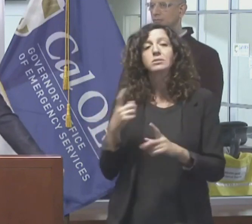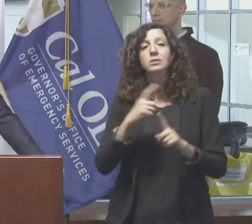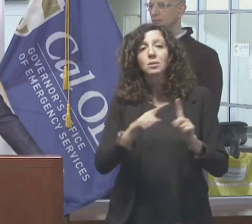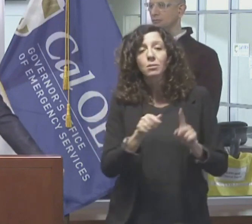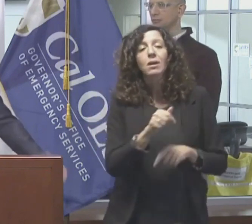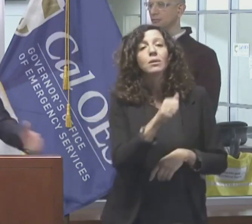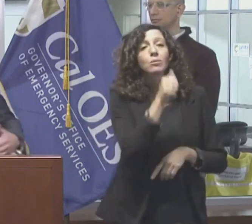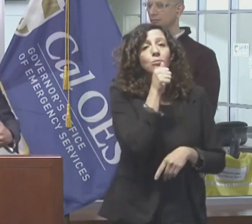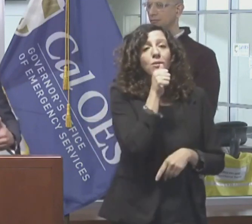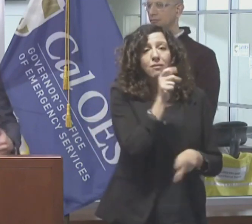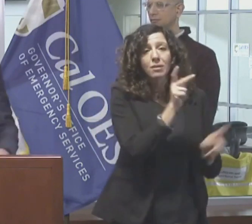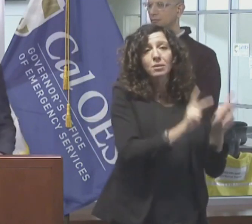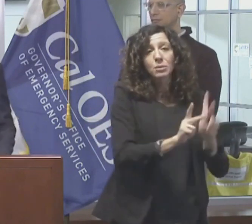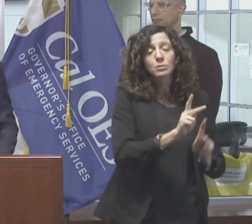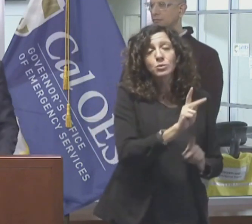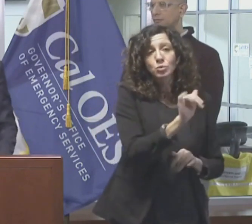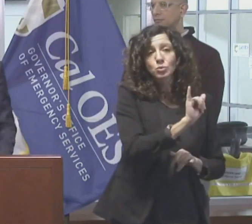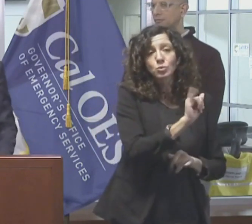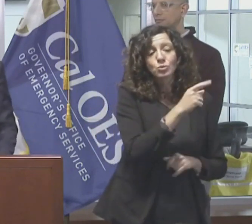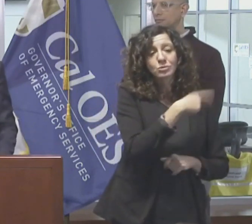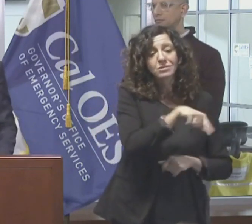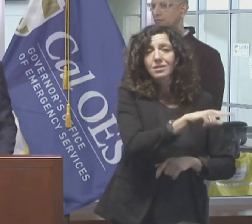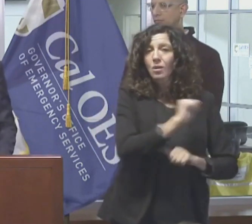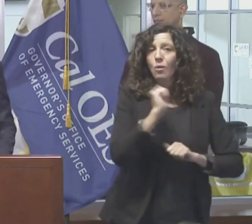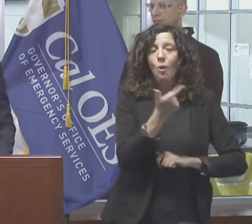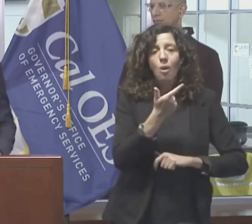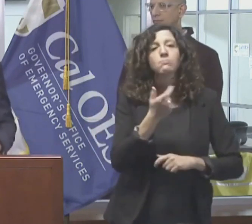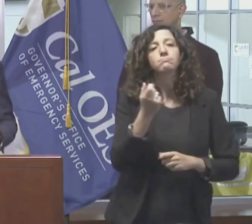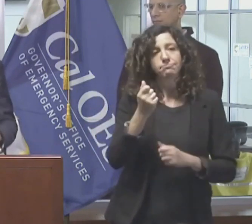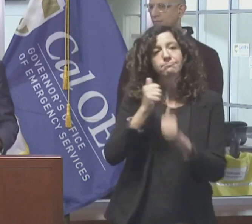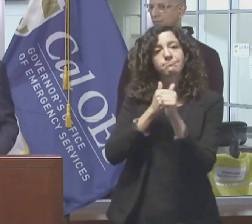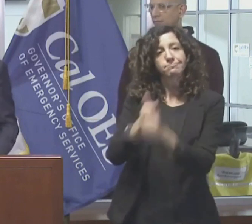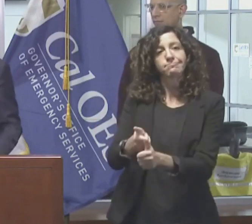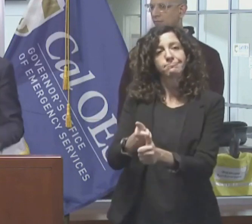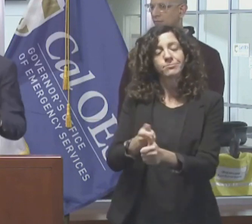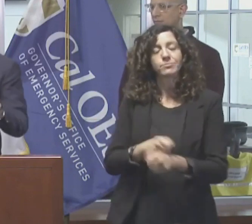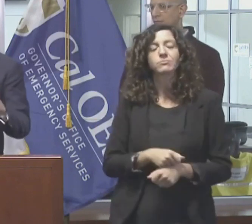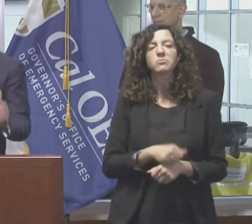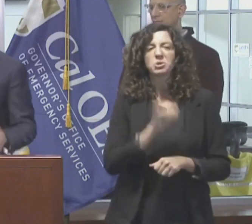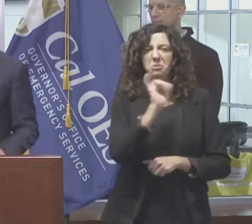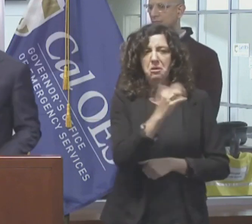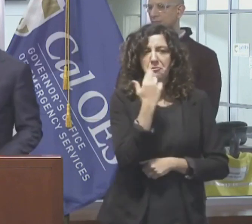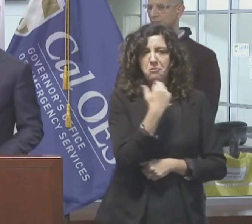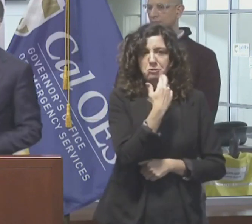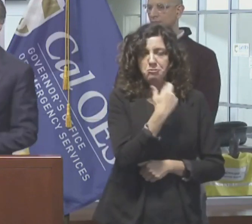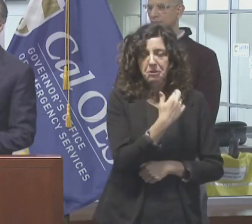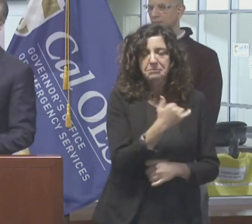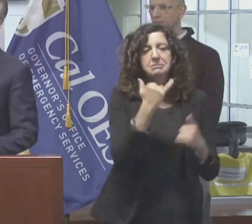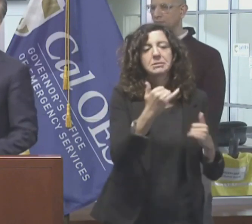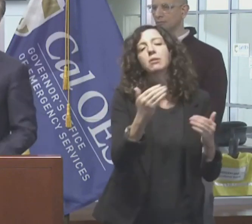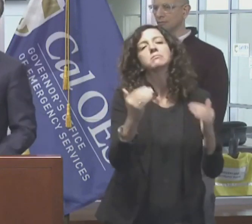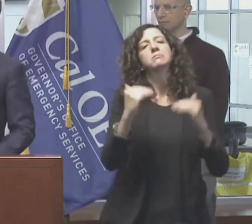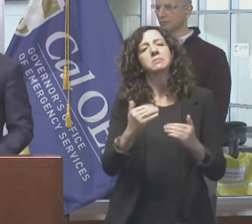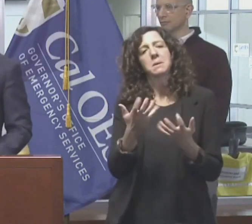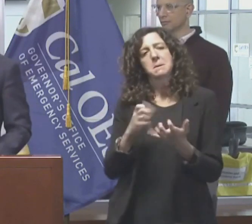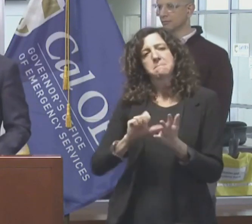sector that has done a remarkable job meeting this moment. So that's on the restaurant side. Let me just briefly make this